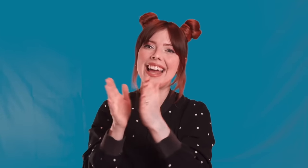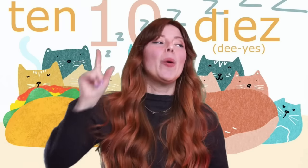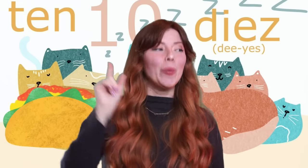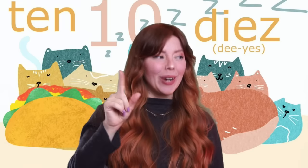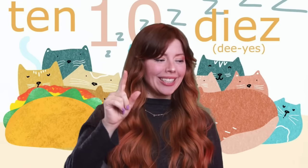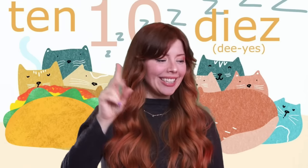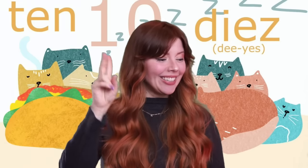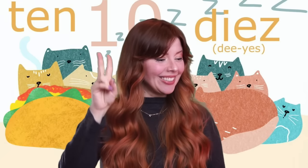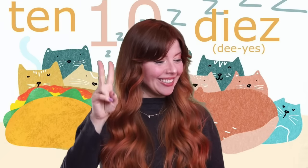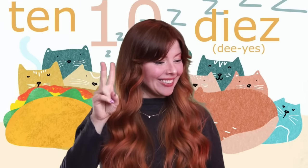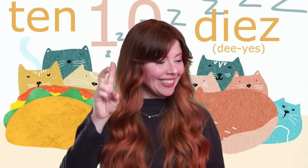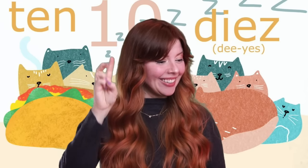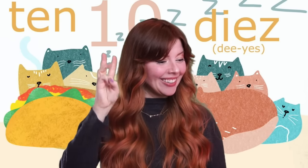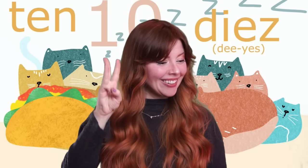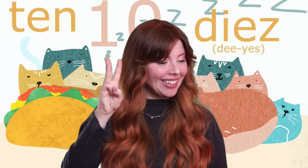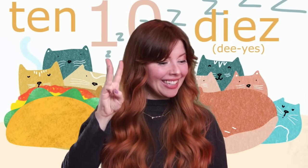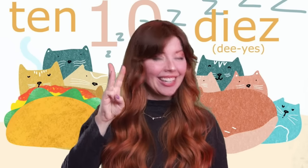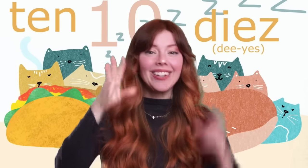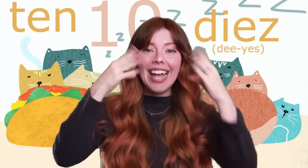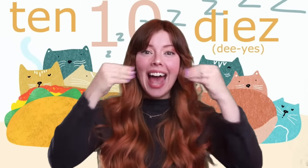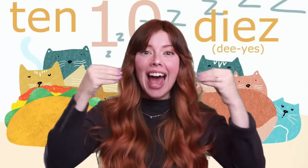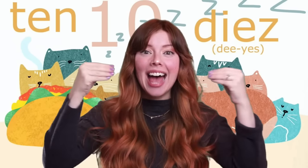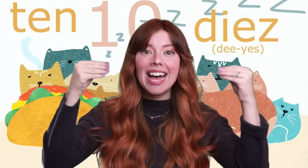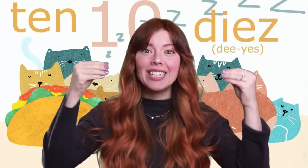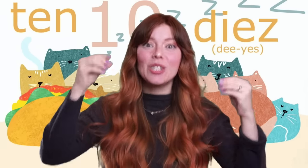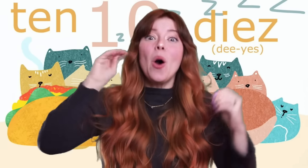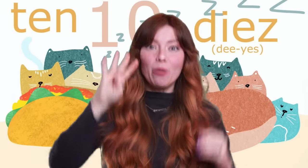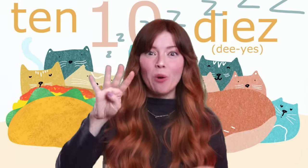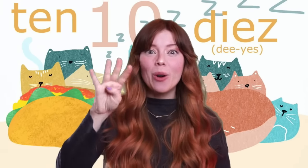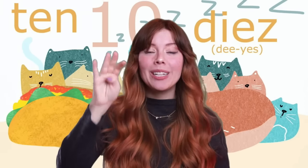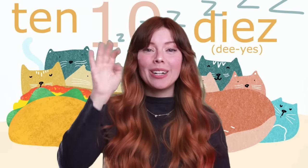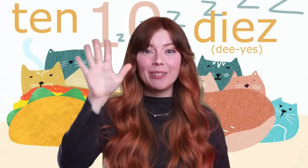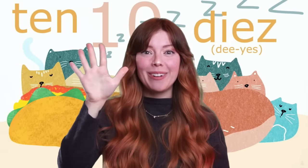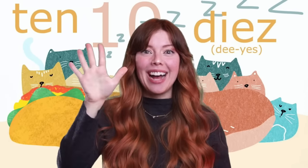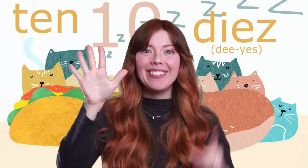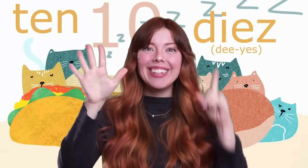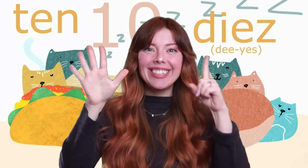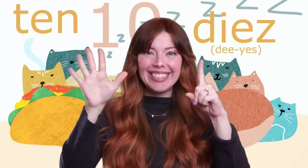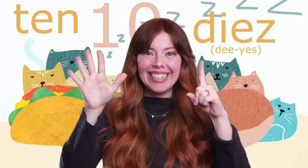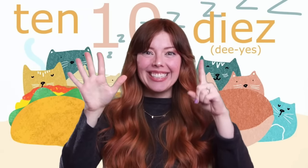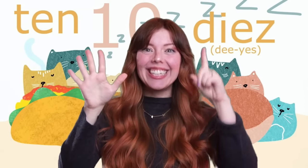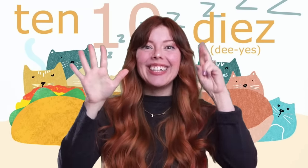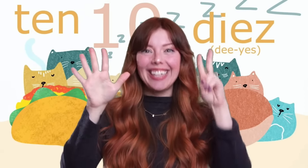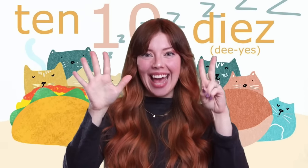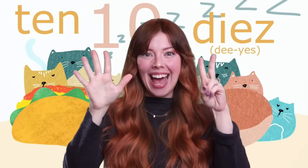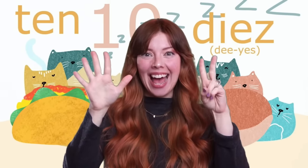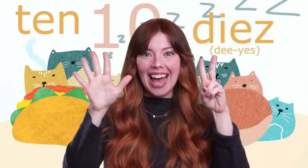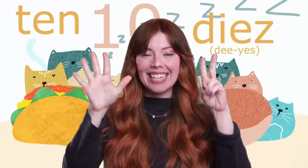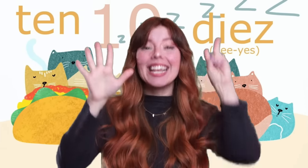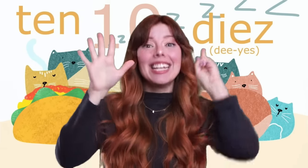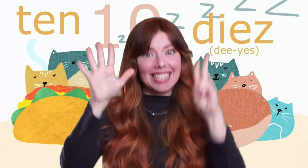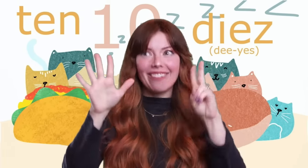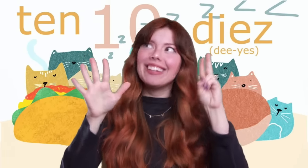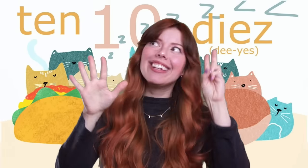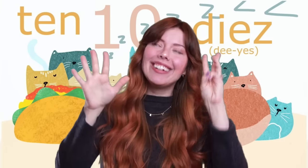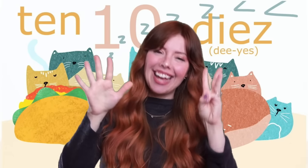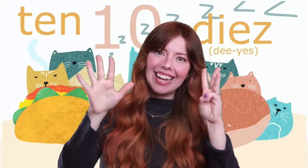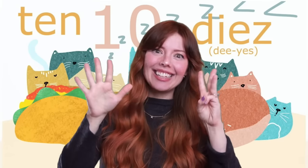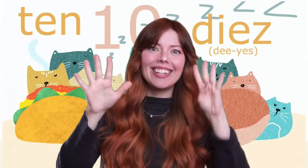Yay! One little, two little, three little cats. Four little, five little, six little cats. Seven little, eight little,